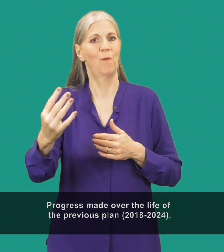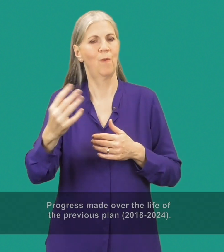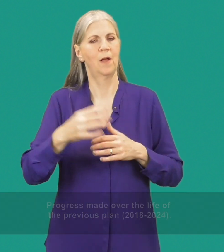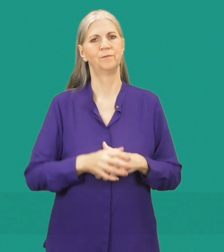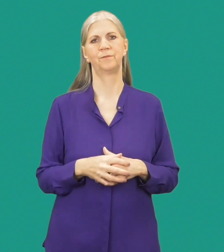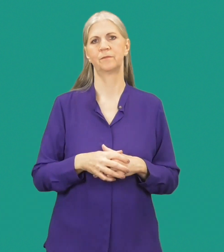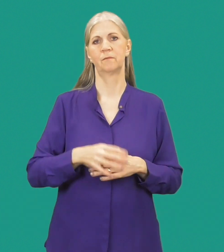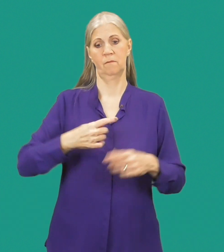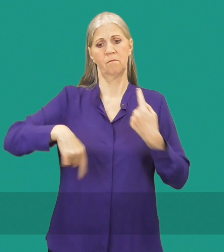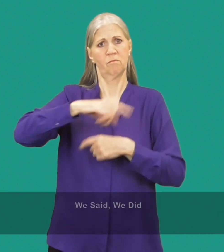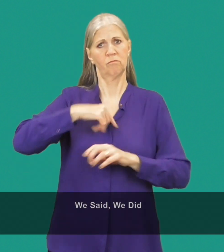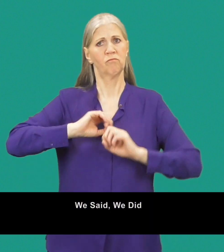We said we did.